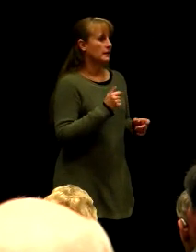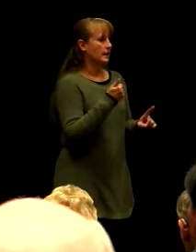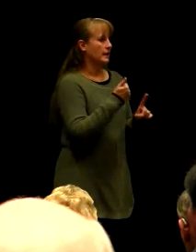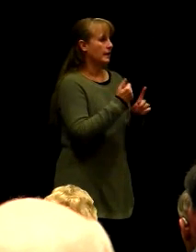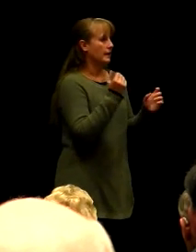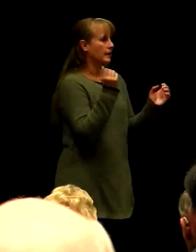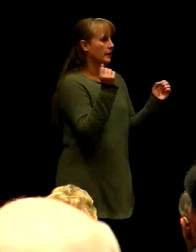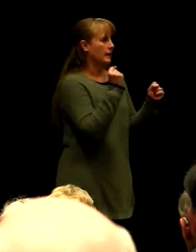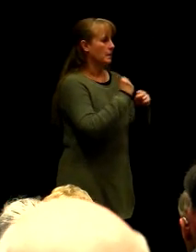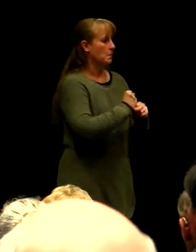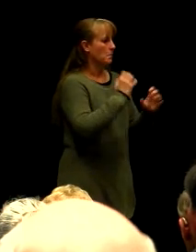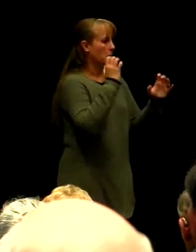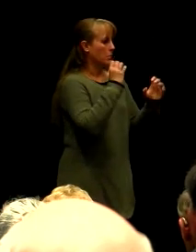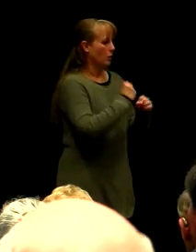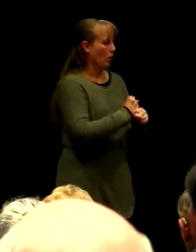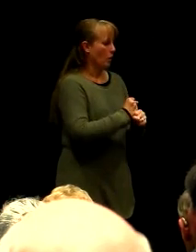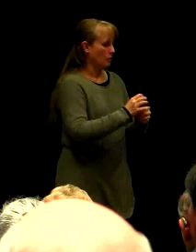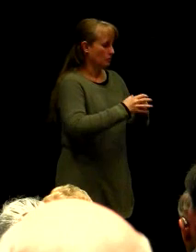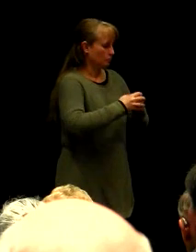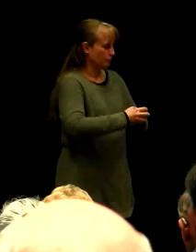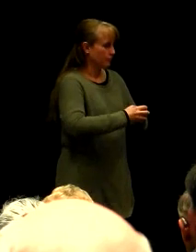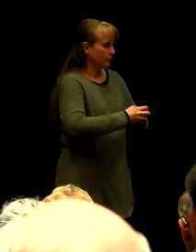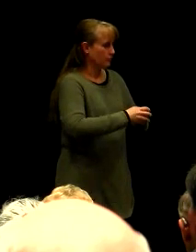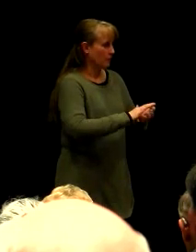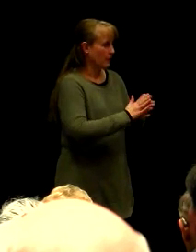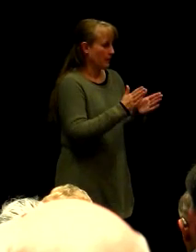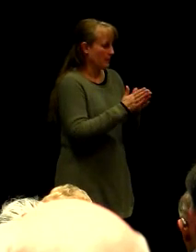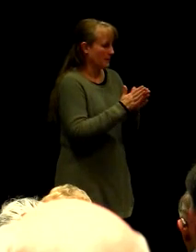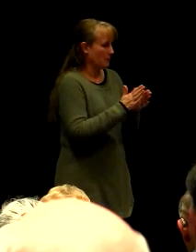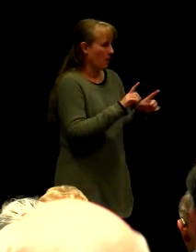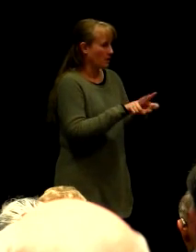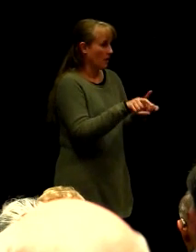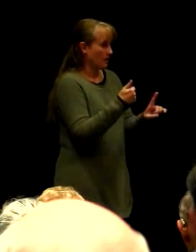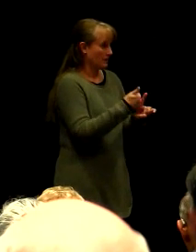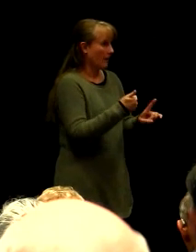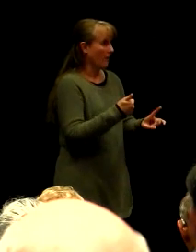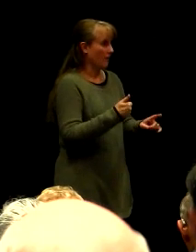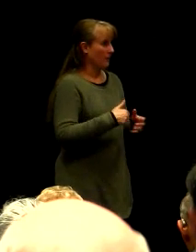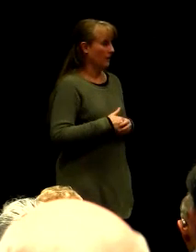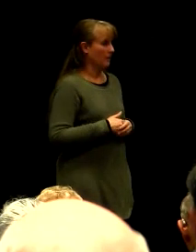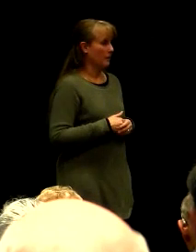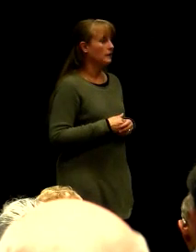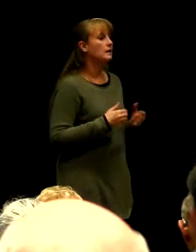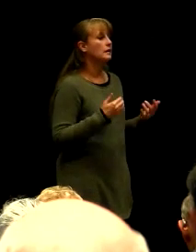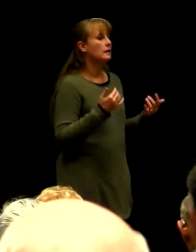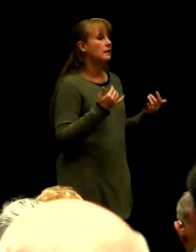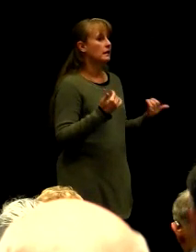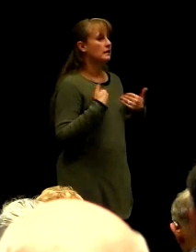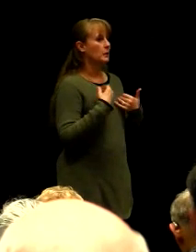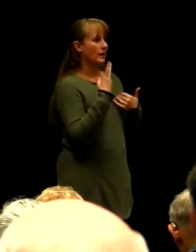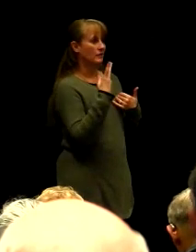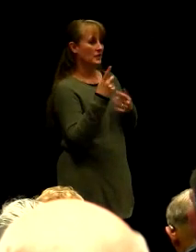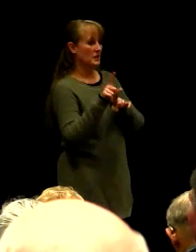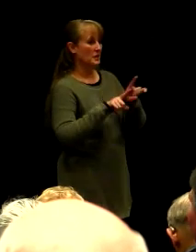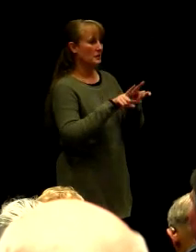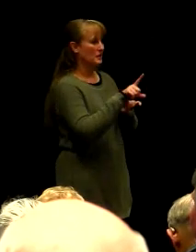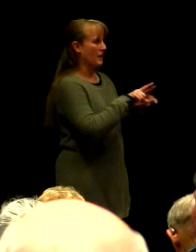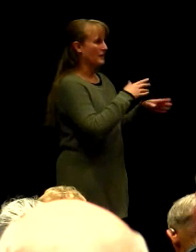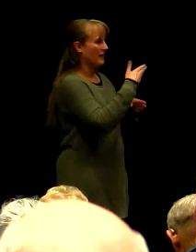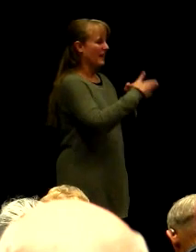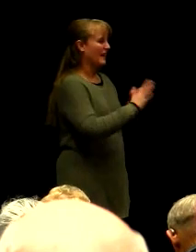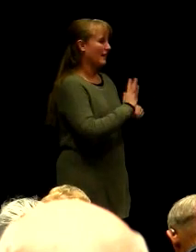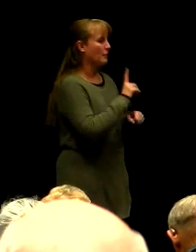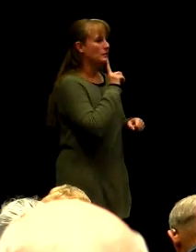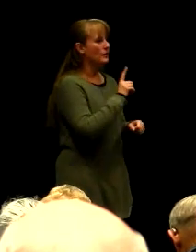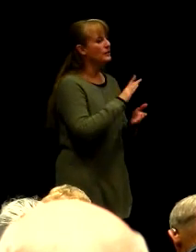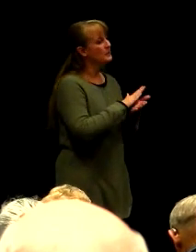implodes or condenses to become a small star itself. And so we have two stars at the end of that film. So